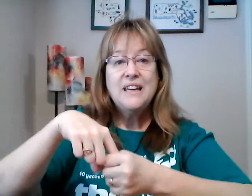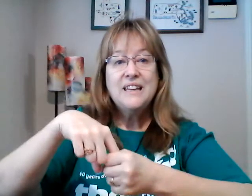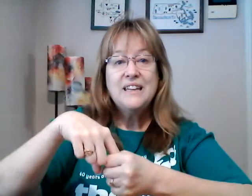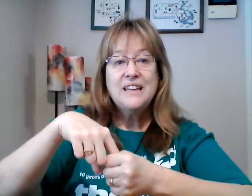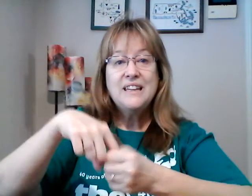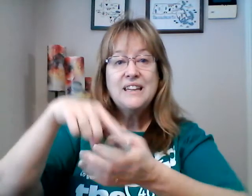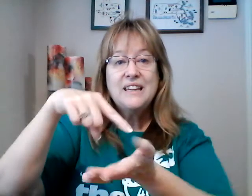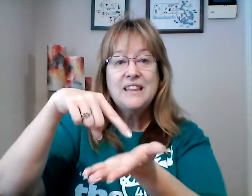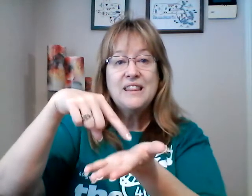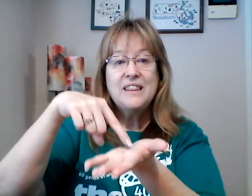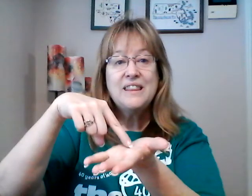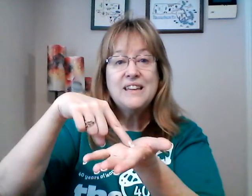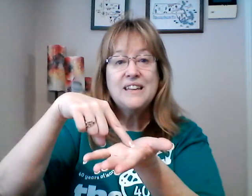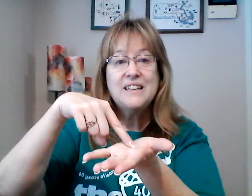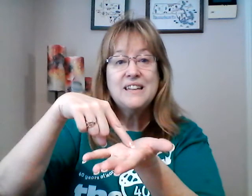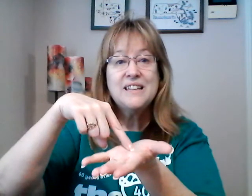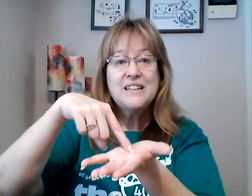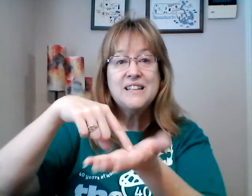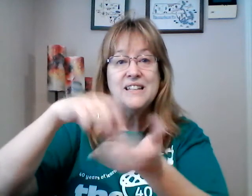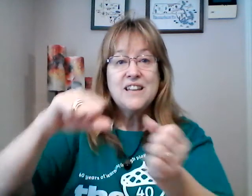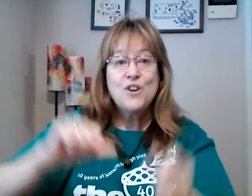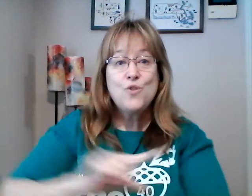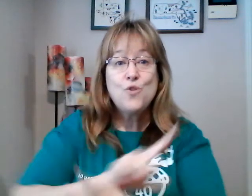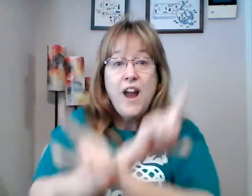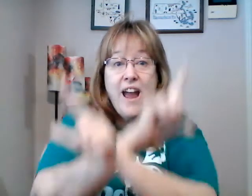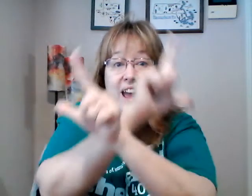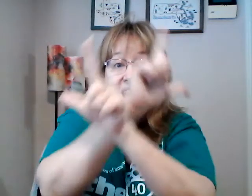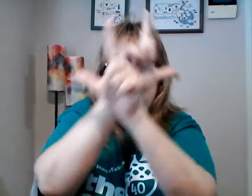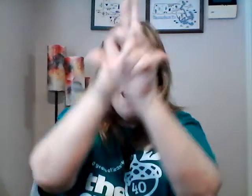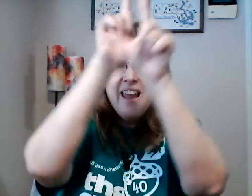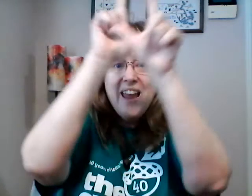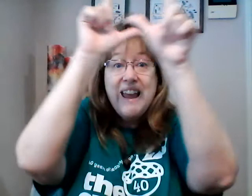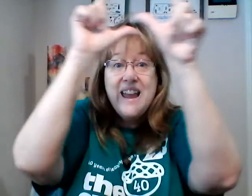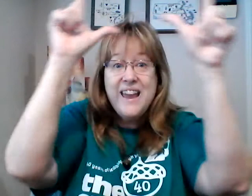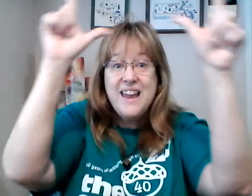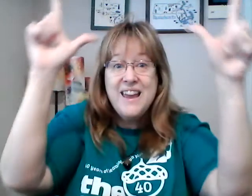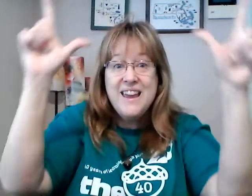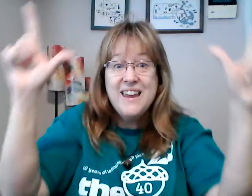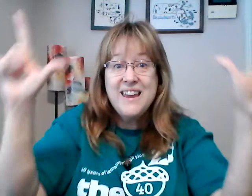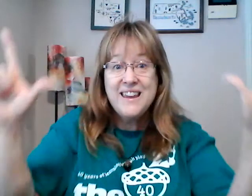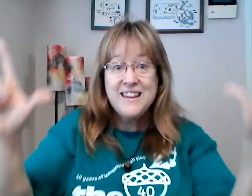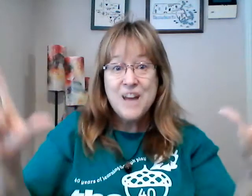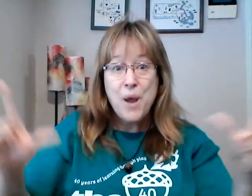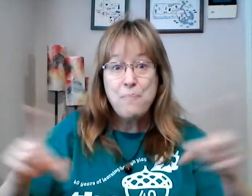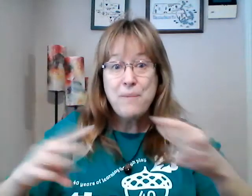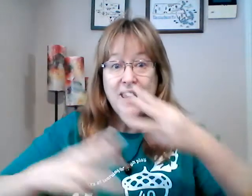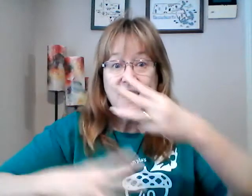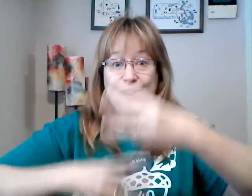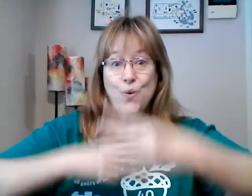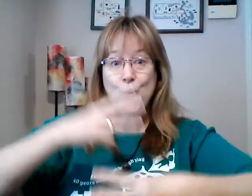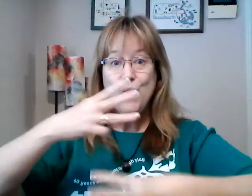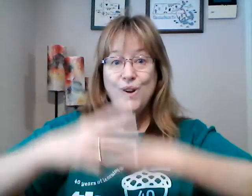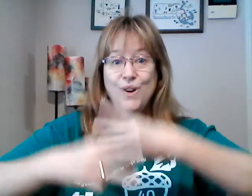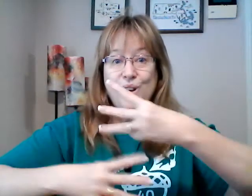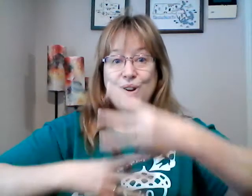In this great big world